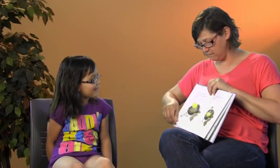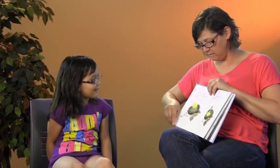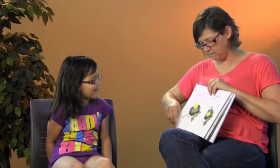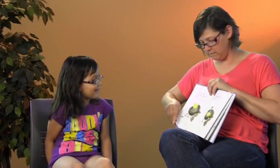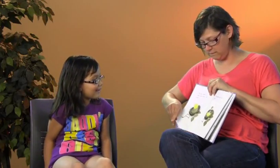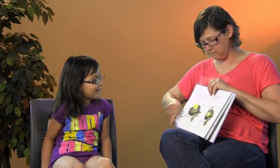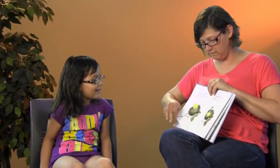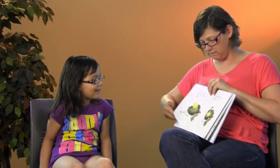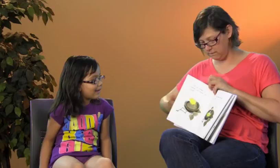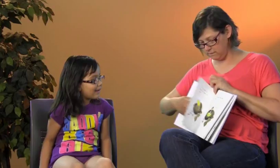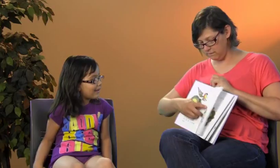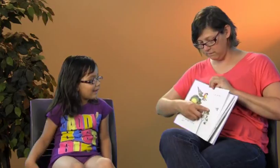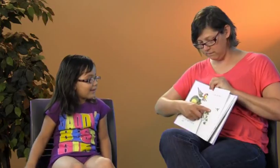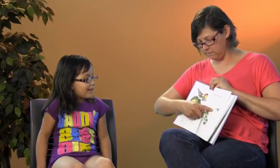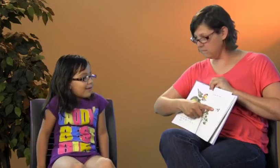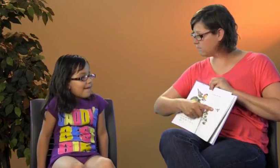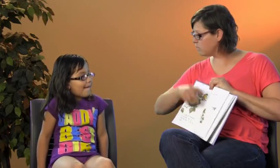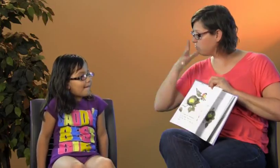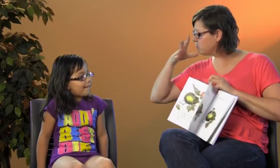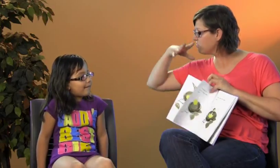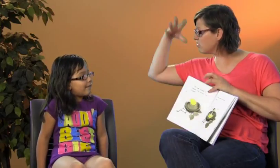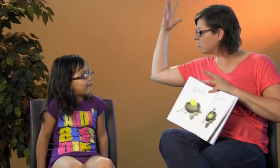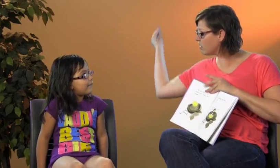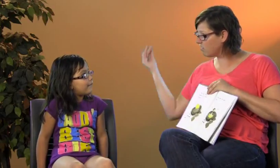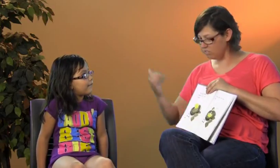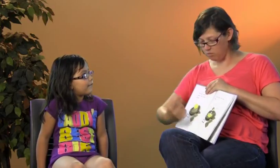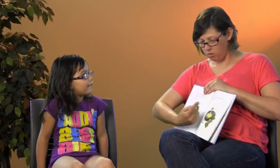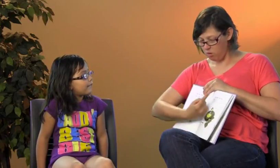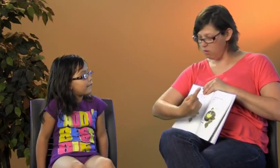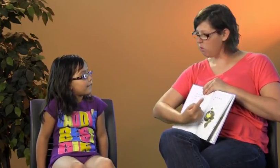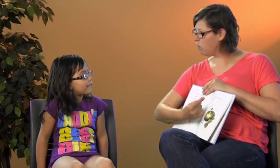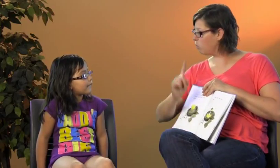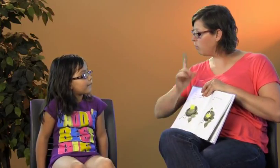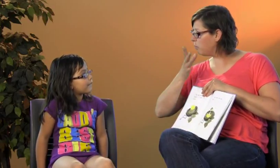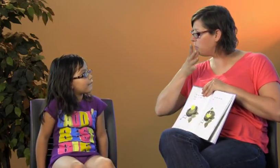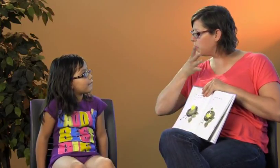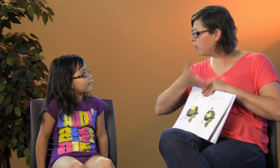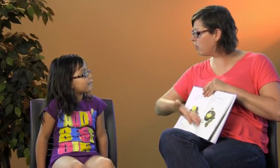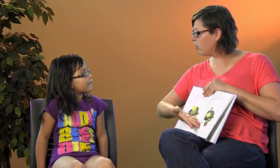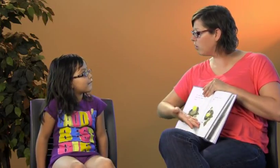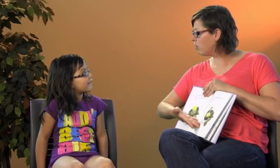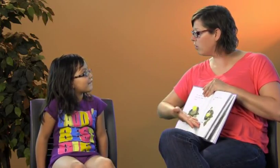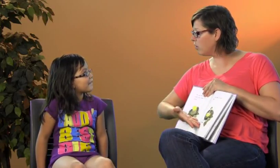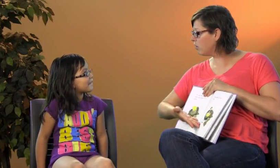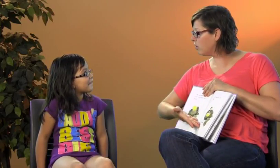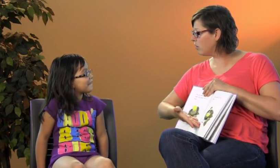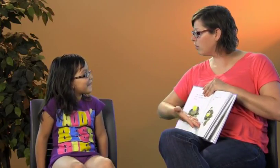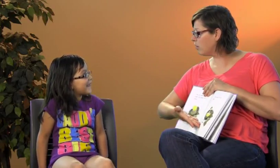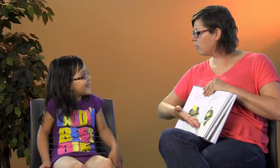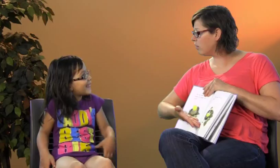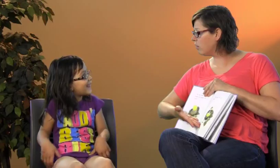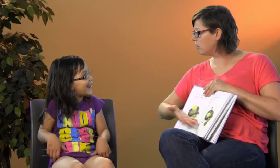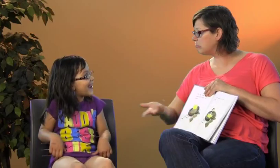The mother left. See on the page before? The mother left the nest and now the birdie's all alone in the nest.